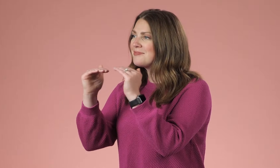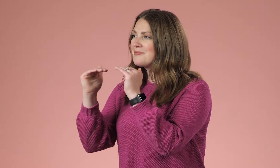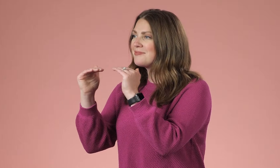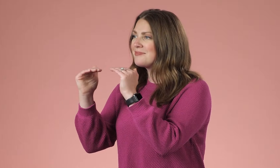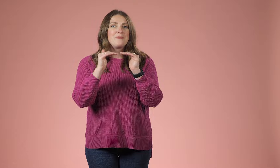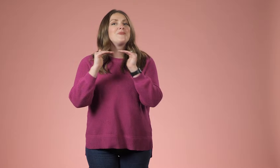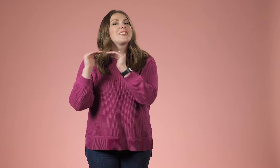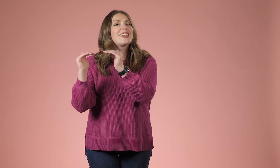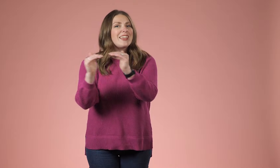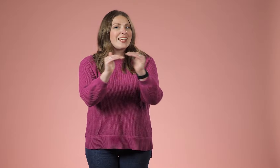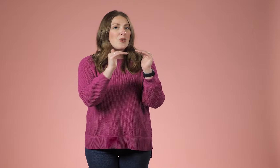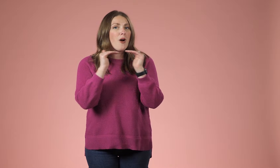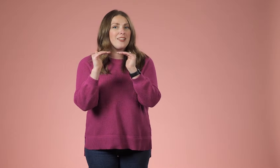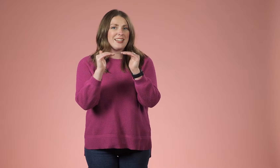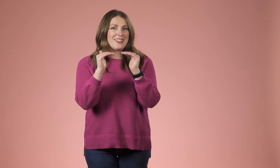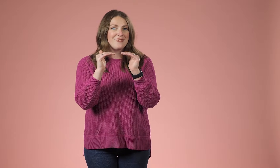other. Equality.